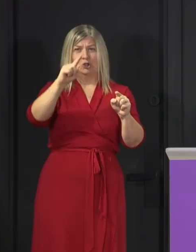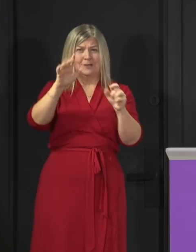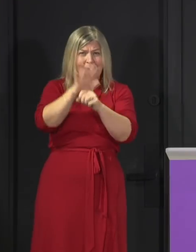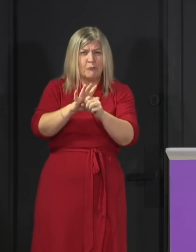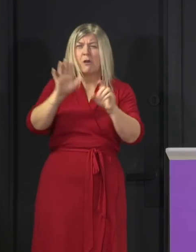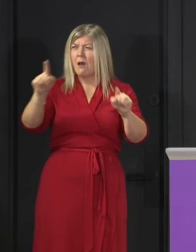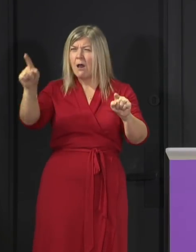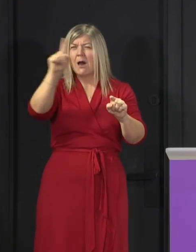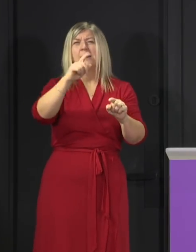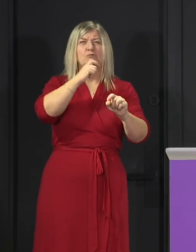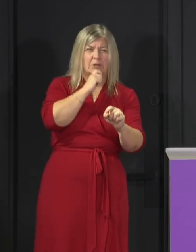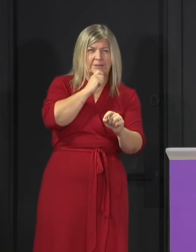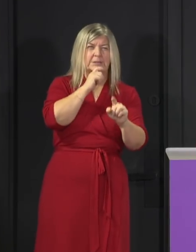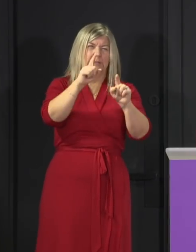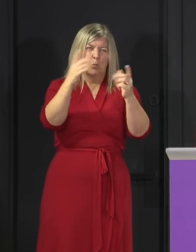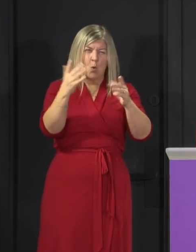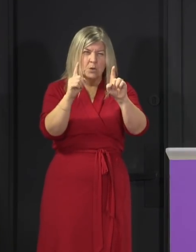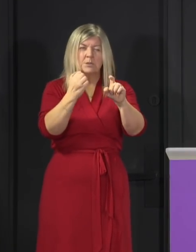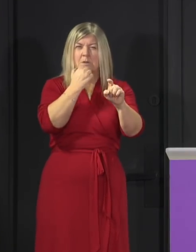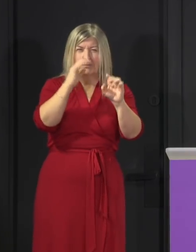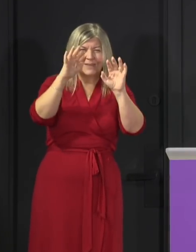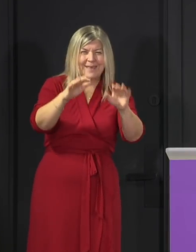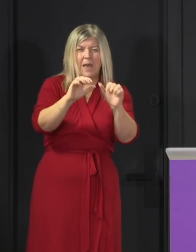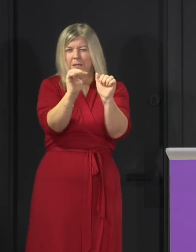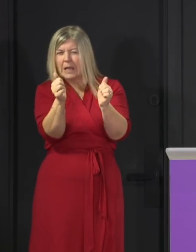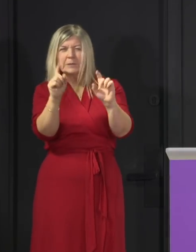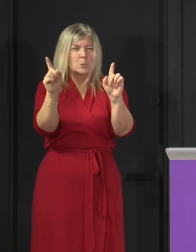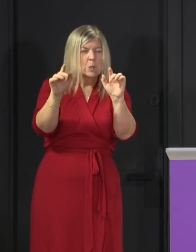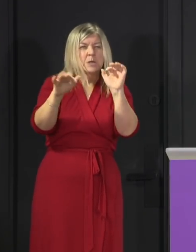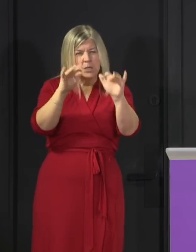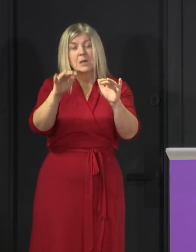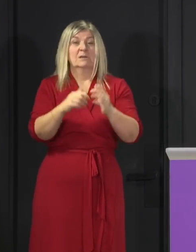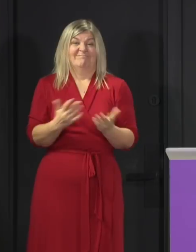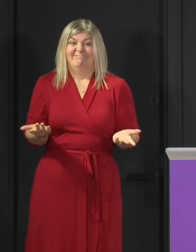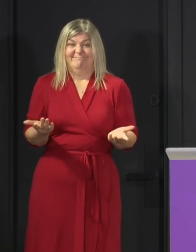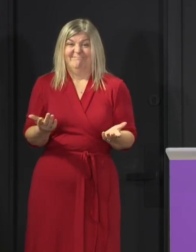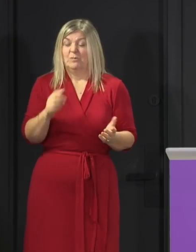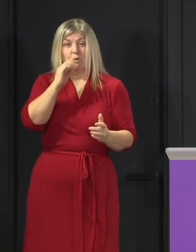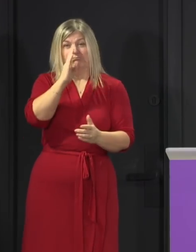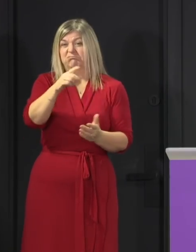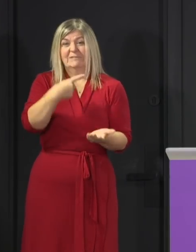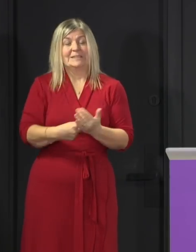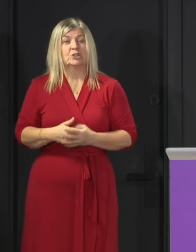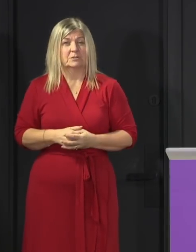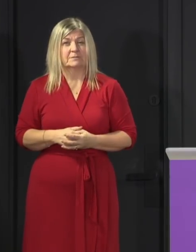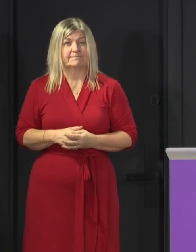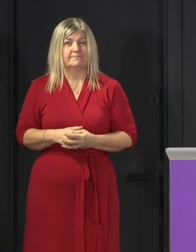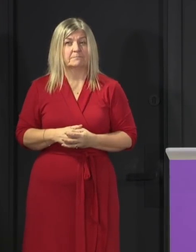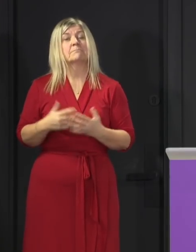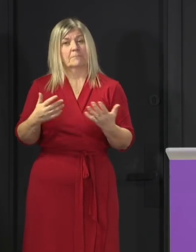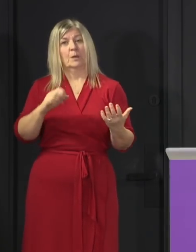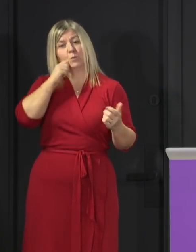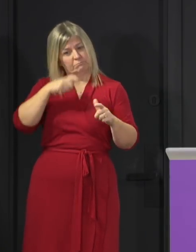or where we do see a deterioration, to try to act quickly to stop it getting worse. And that's the approach we'll continue to